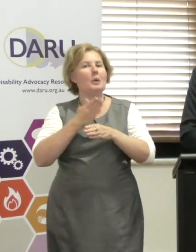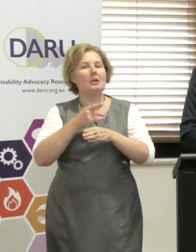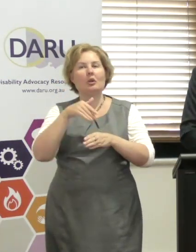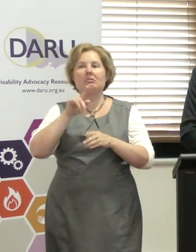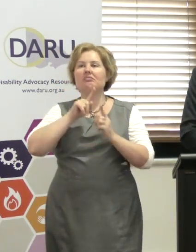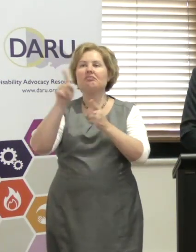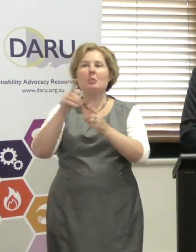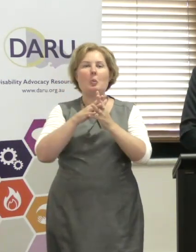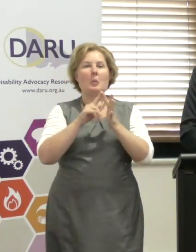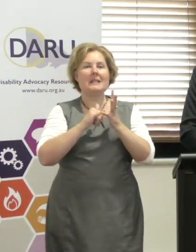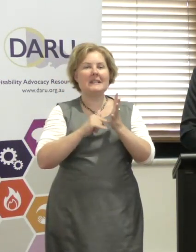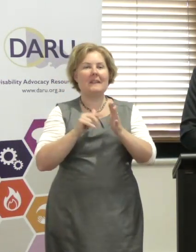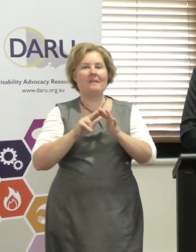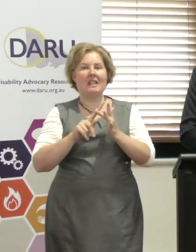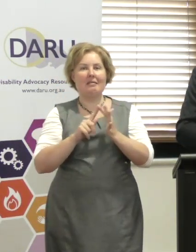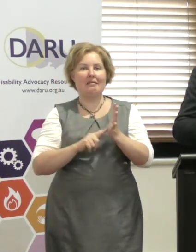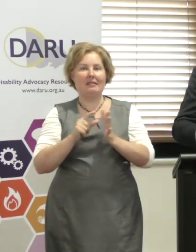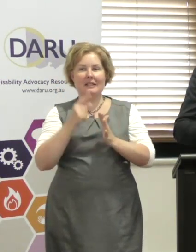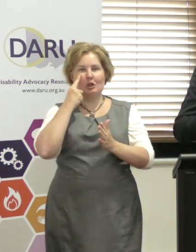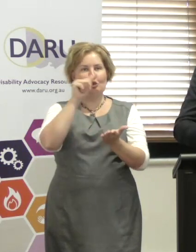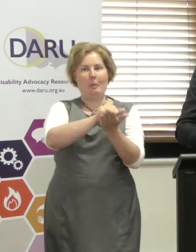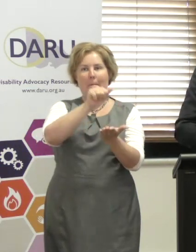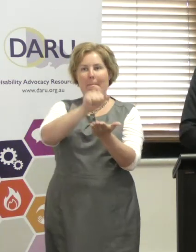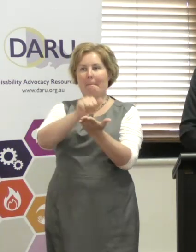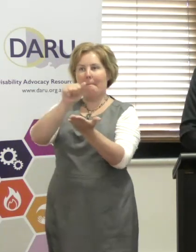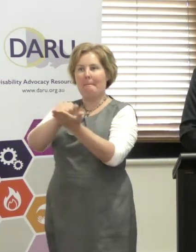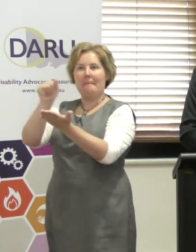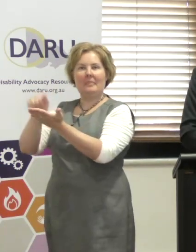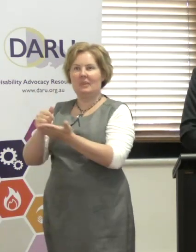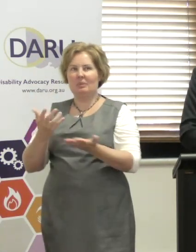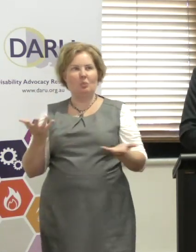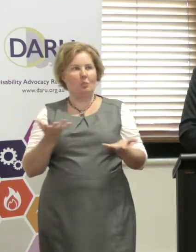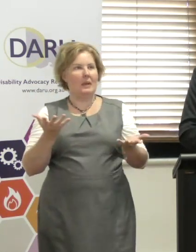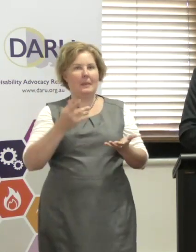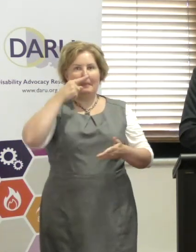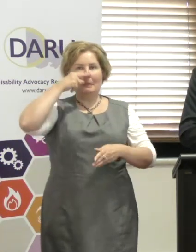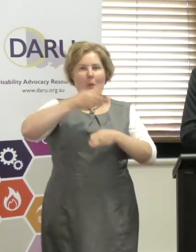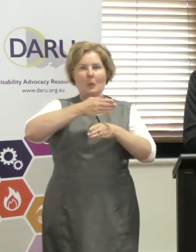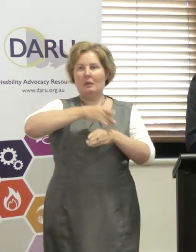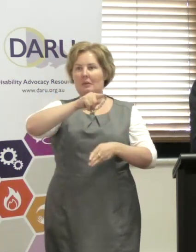shops, and it just doesn't have the visibility of people with disability. So